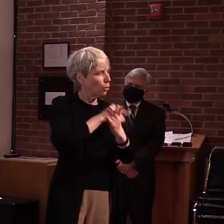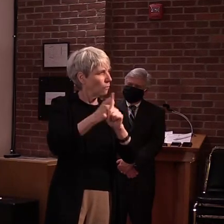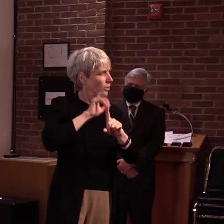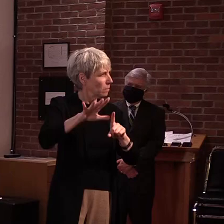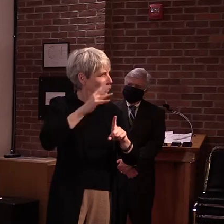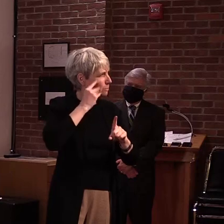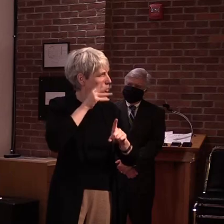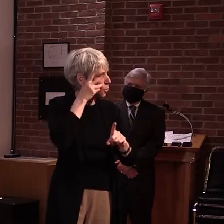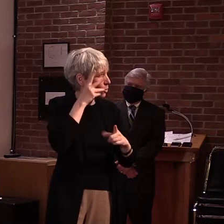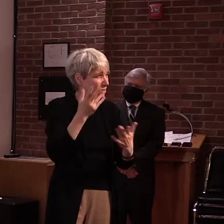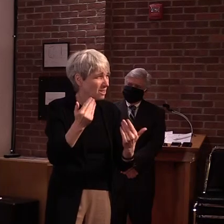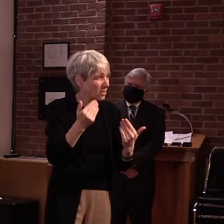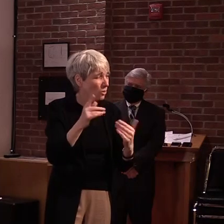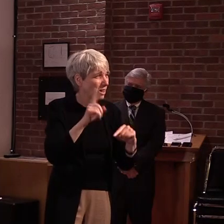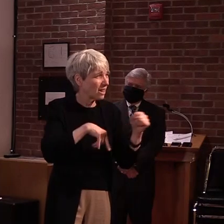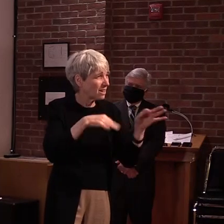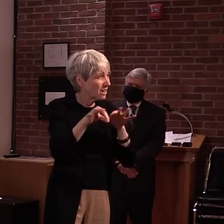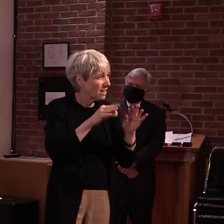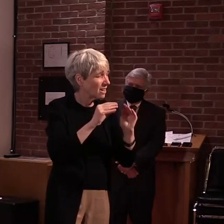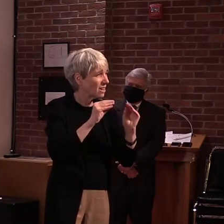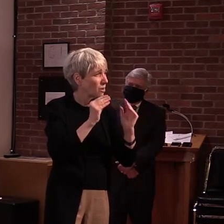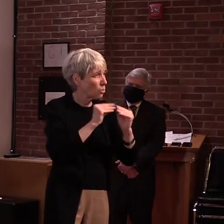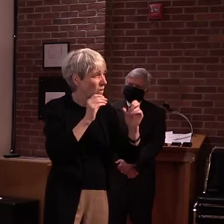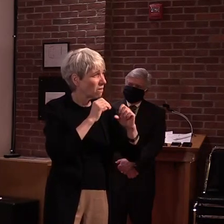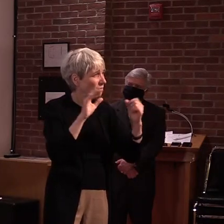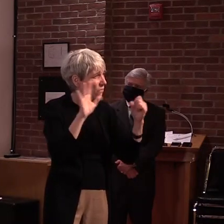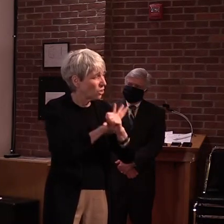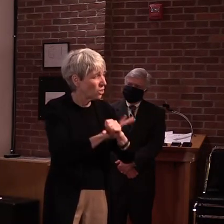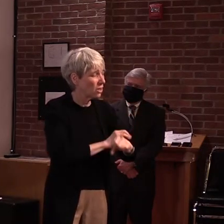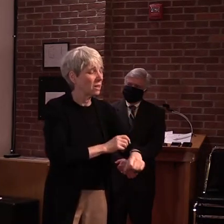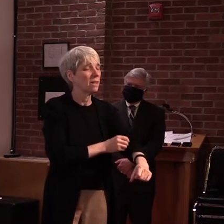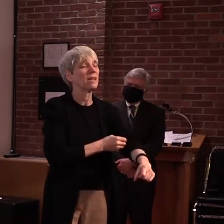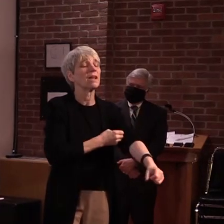details whatsoever? I'll let Dr. Levine answer.